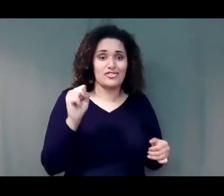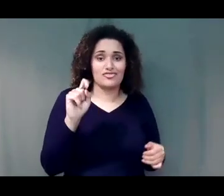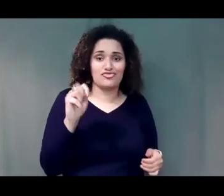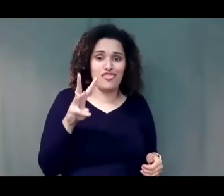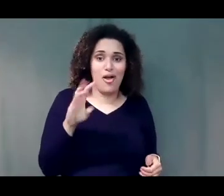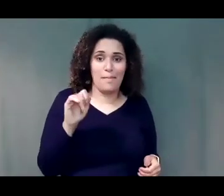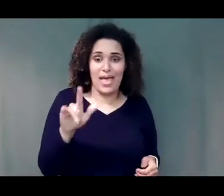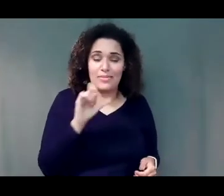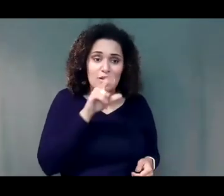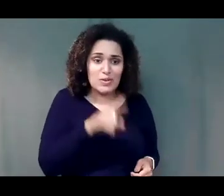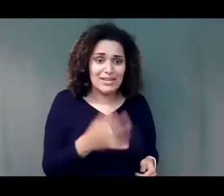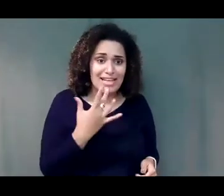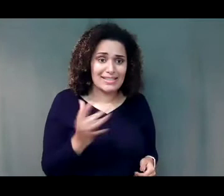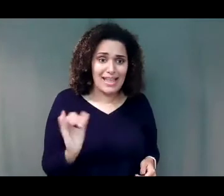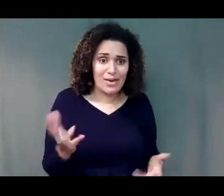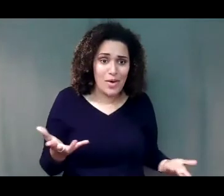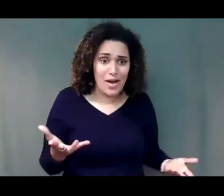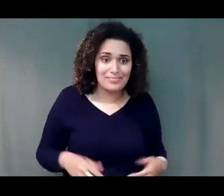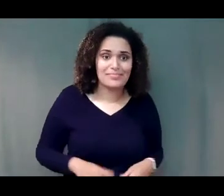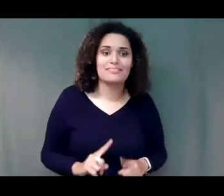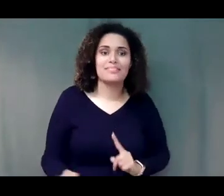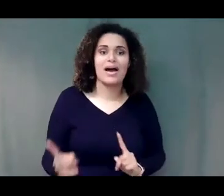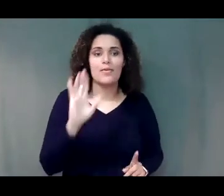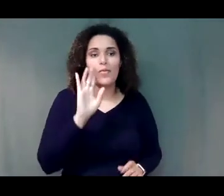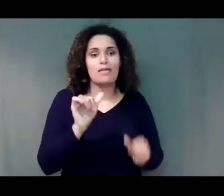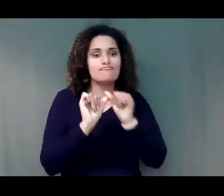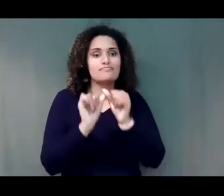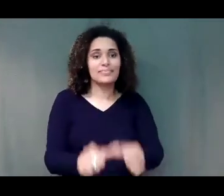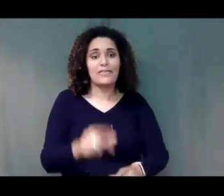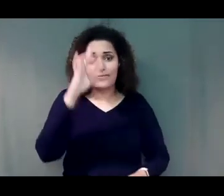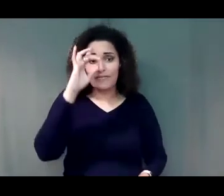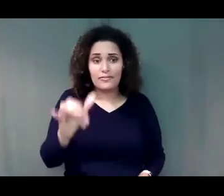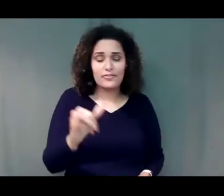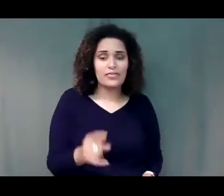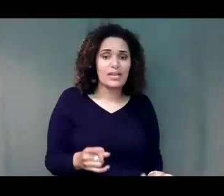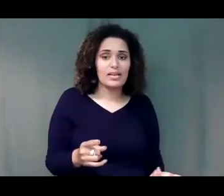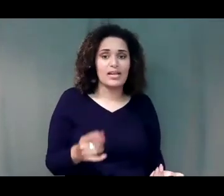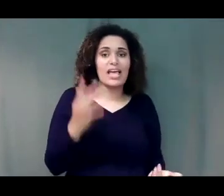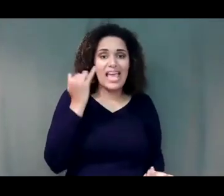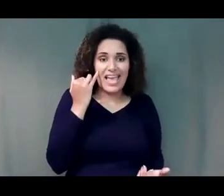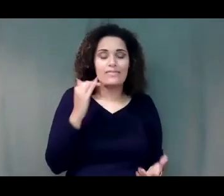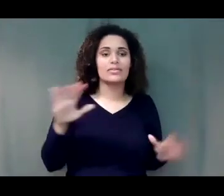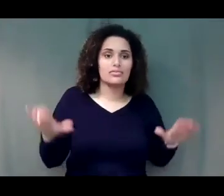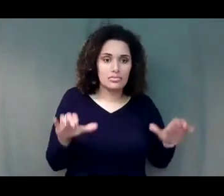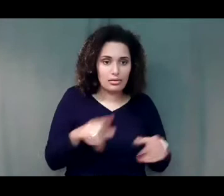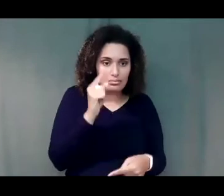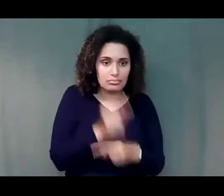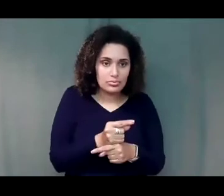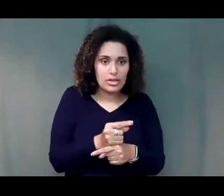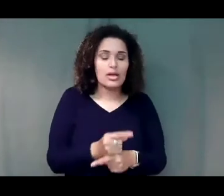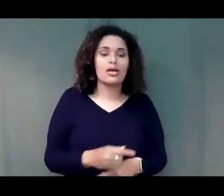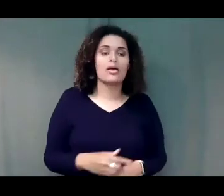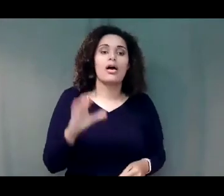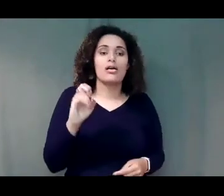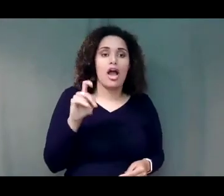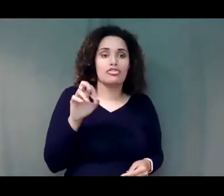what it tasted like, but so it will last forever if it's built right. Concrete, I talked